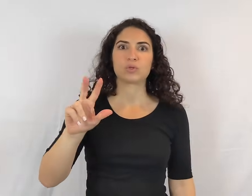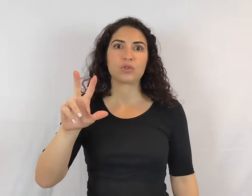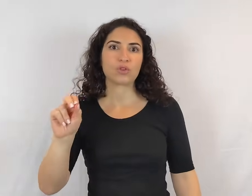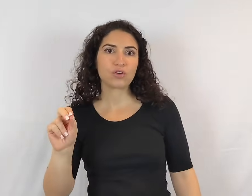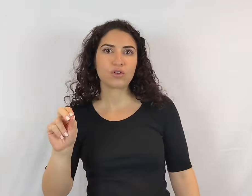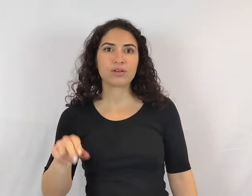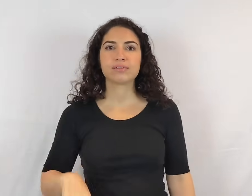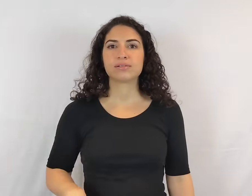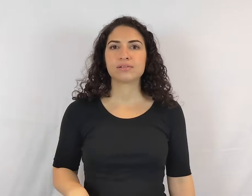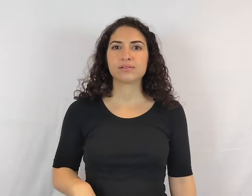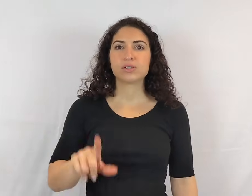2030,